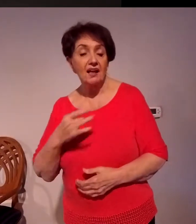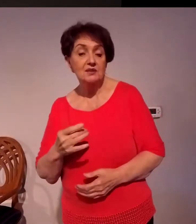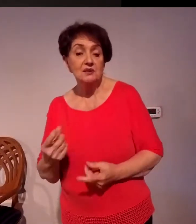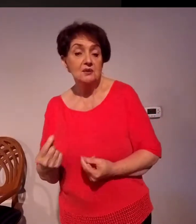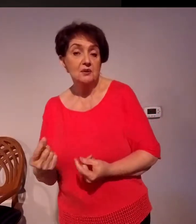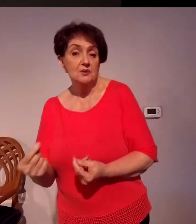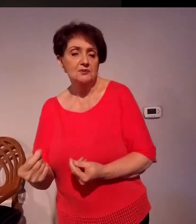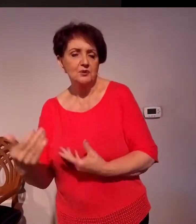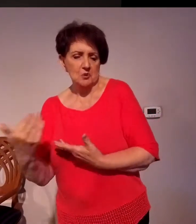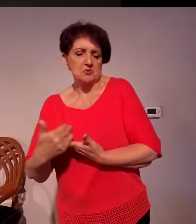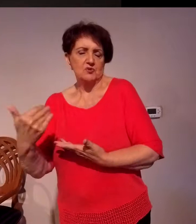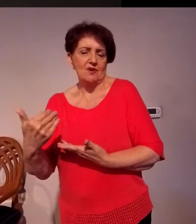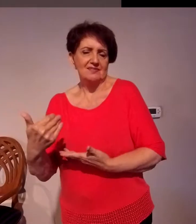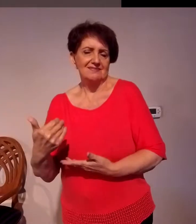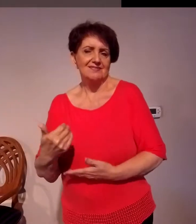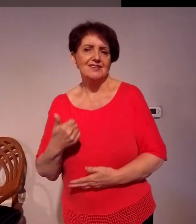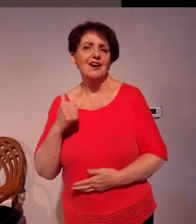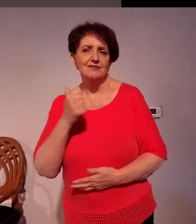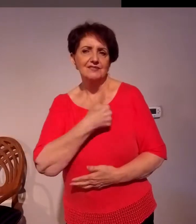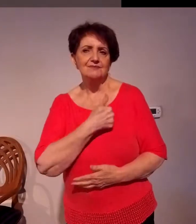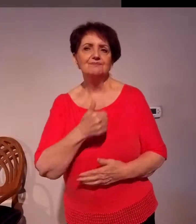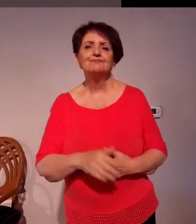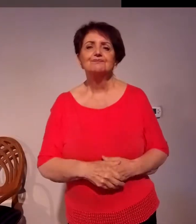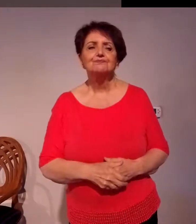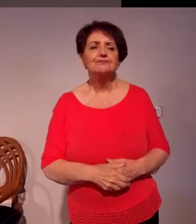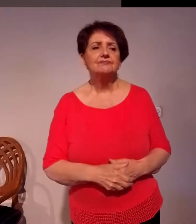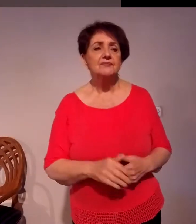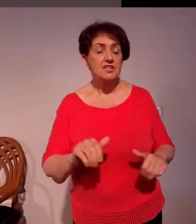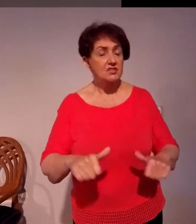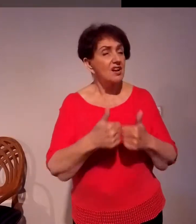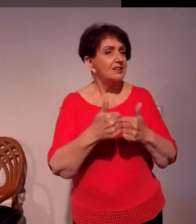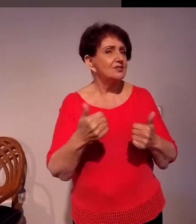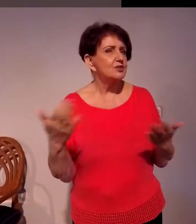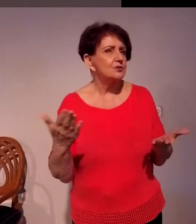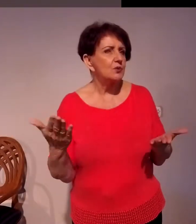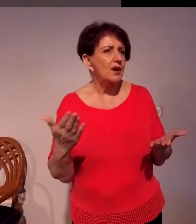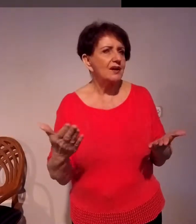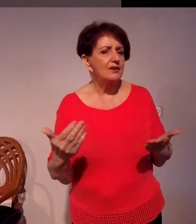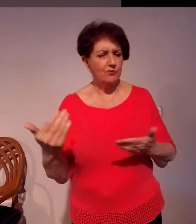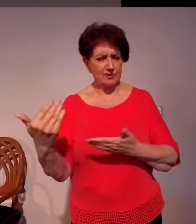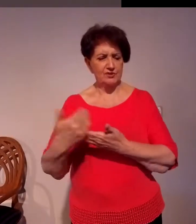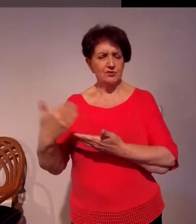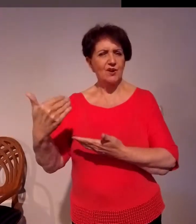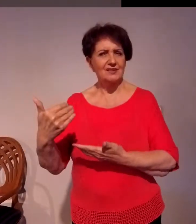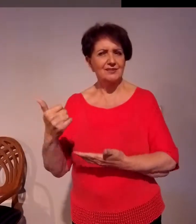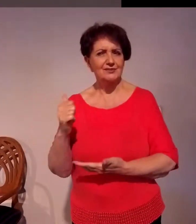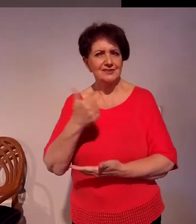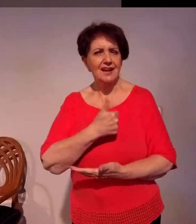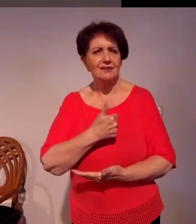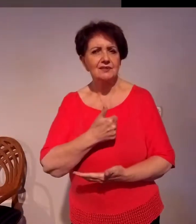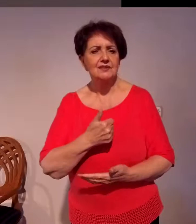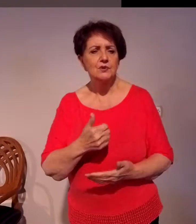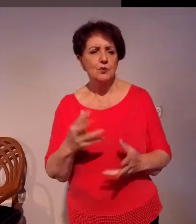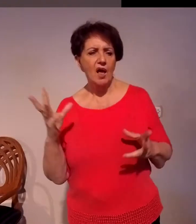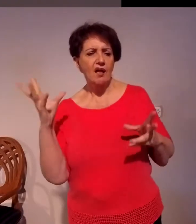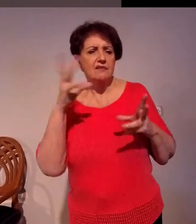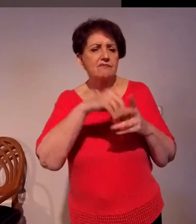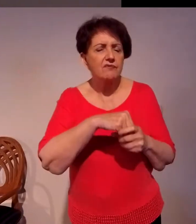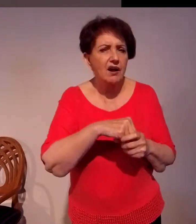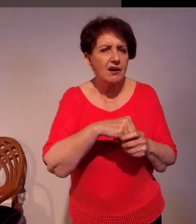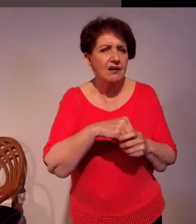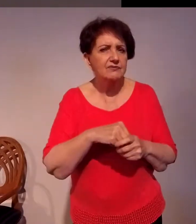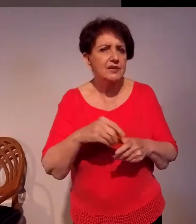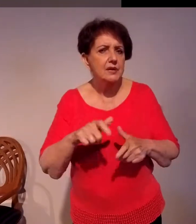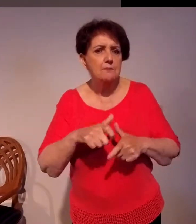distract ourselves. The challenge, of course, when we distract ourselves and we're not engaged in our life in a big way, we